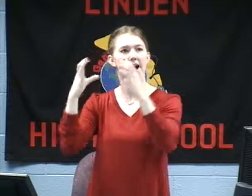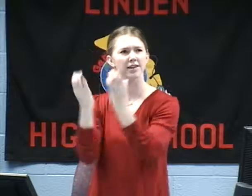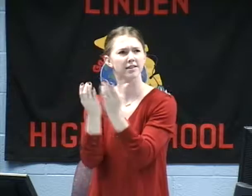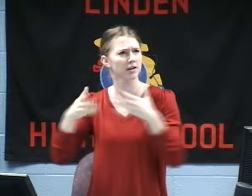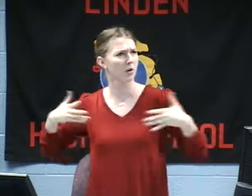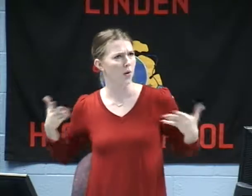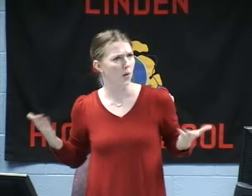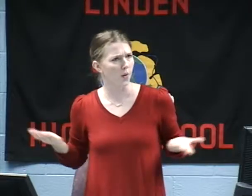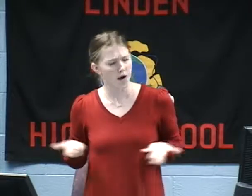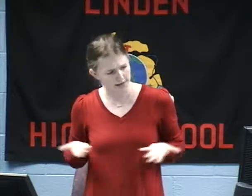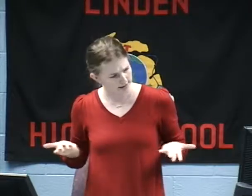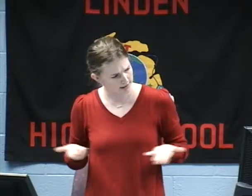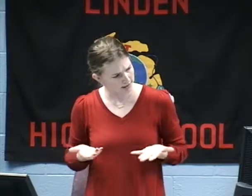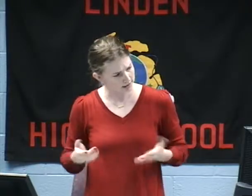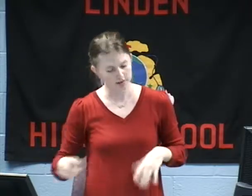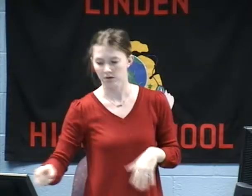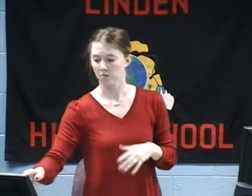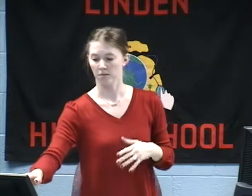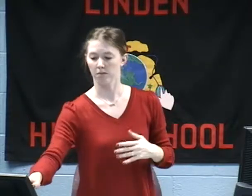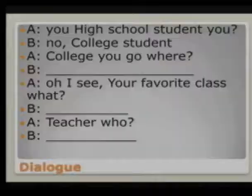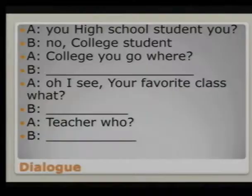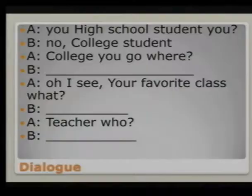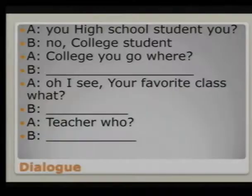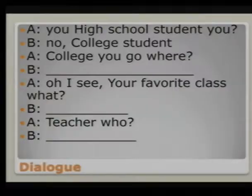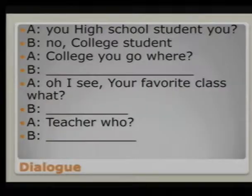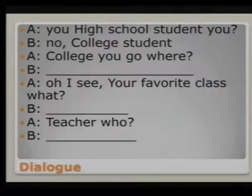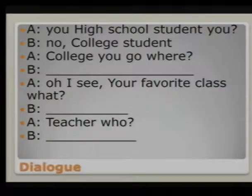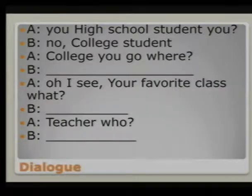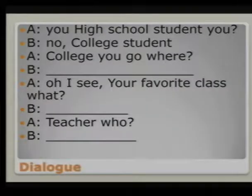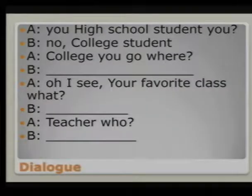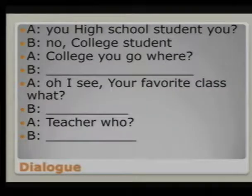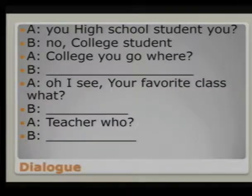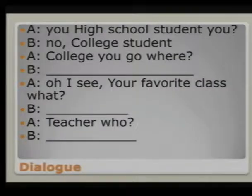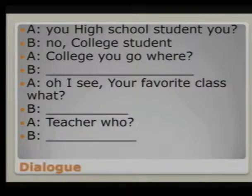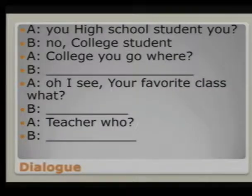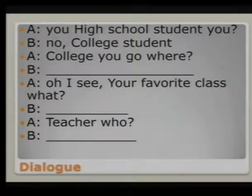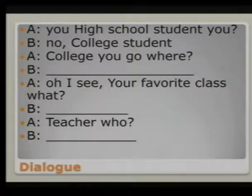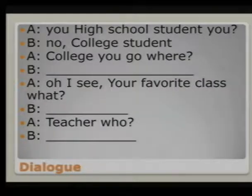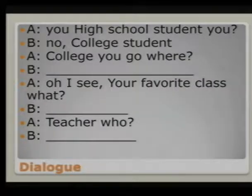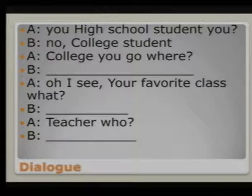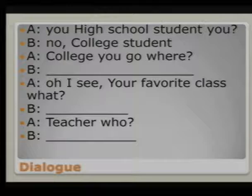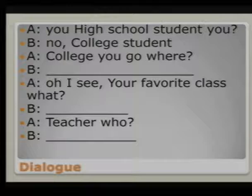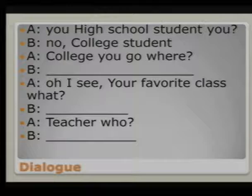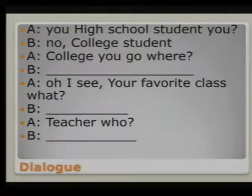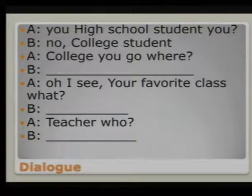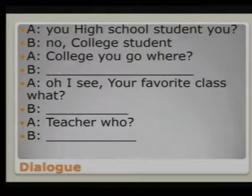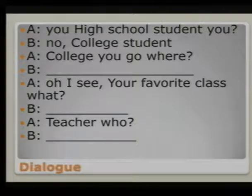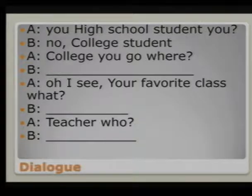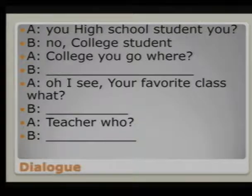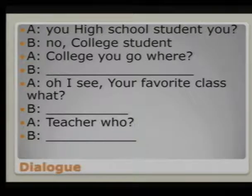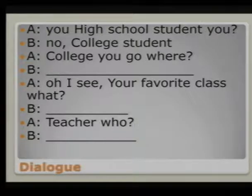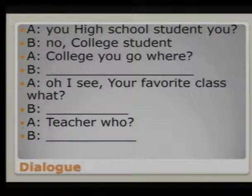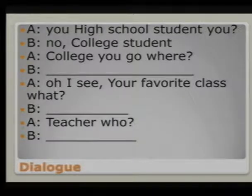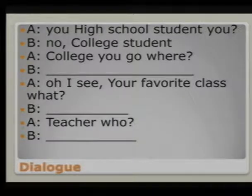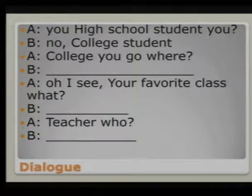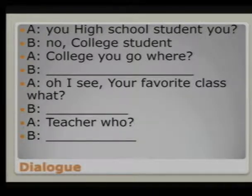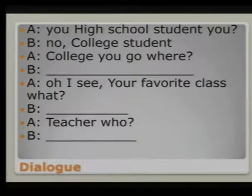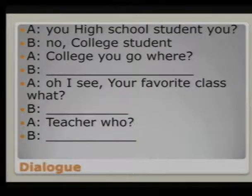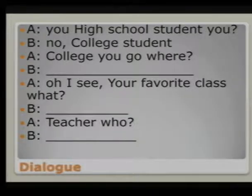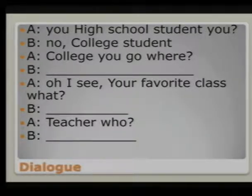class. What? Make up a favorite class. You just learned all the classes. Teacher. Who? Make up a teacher.